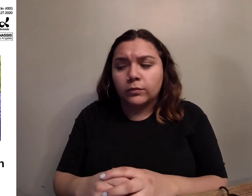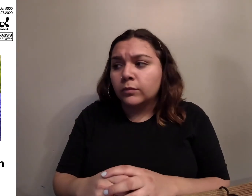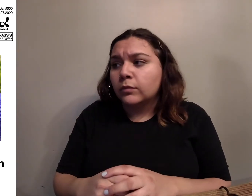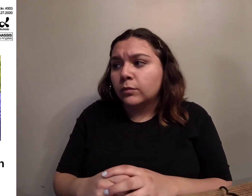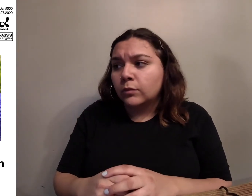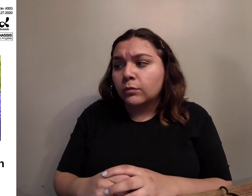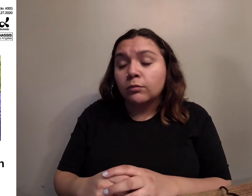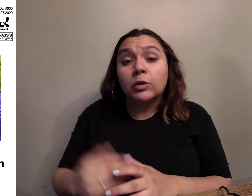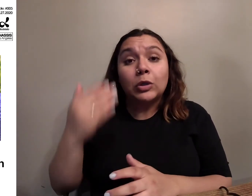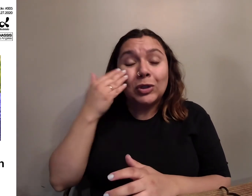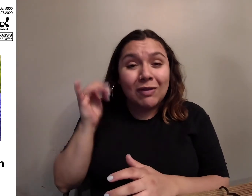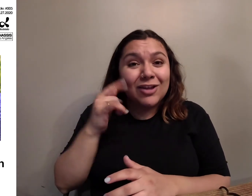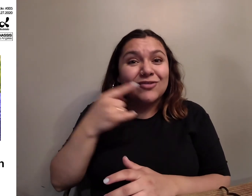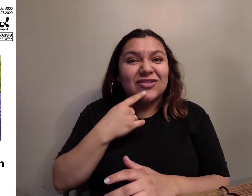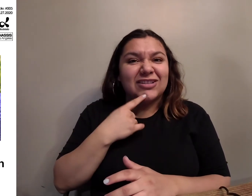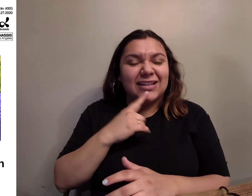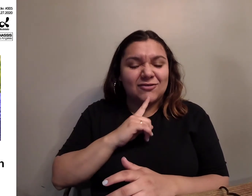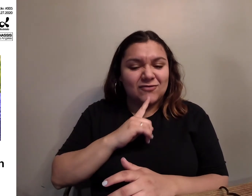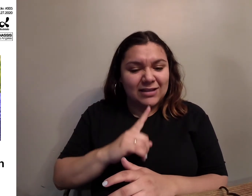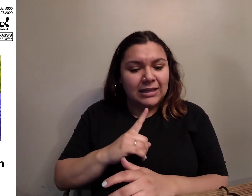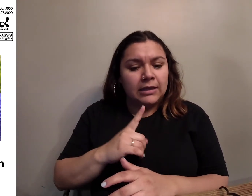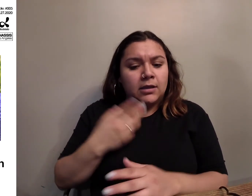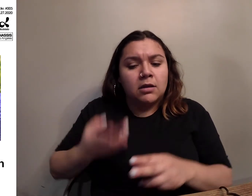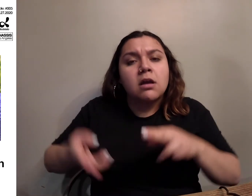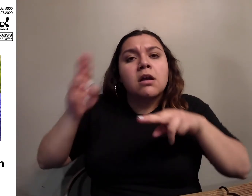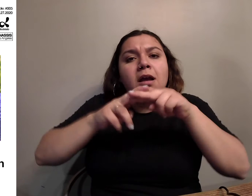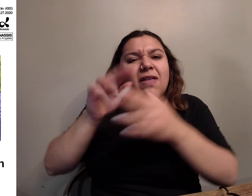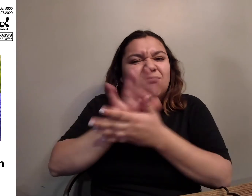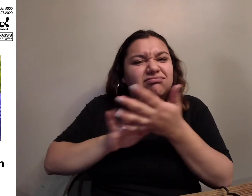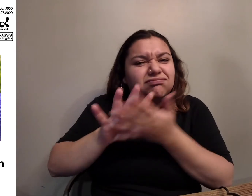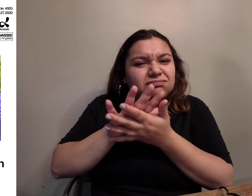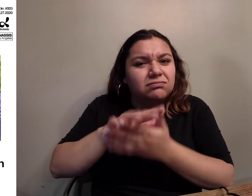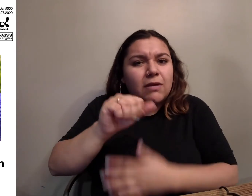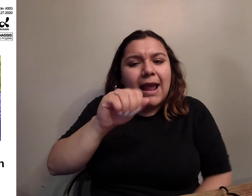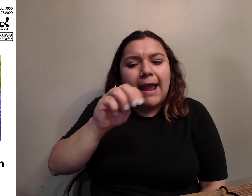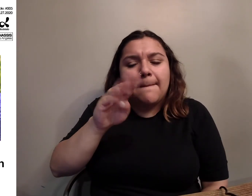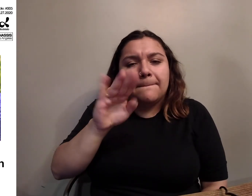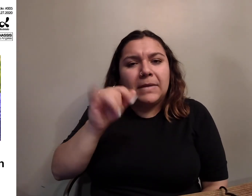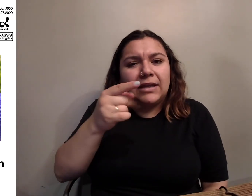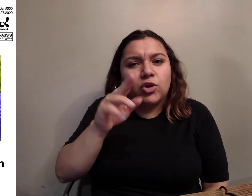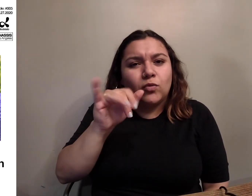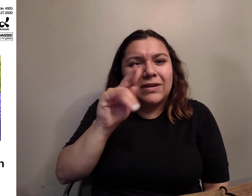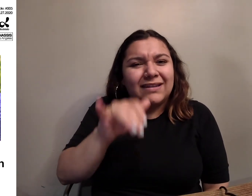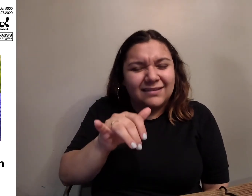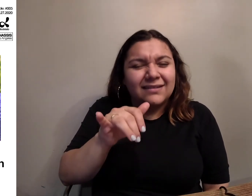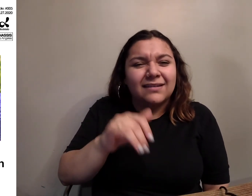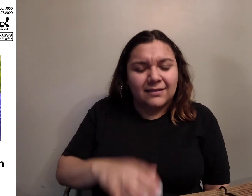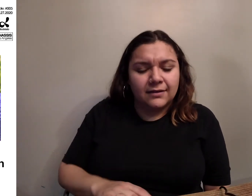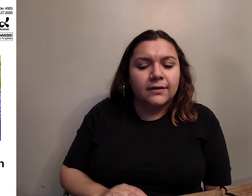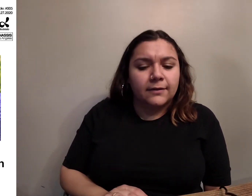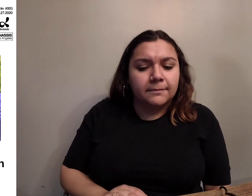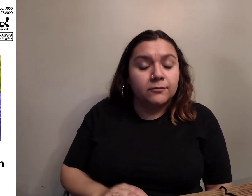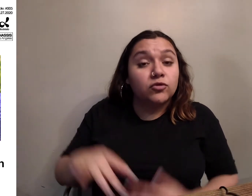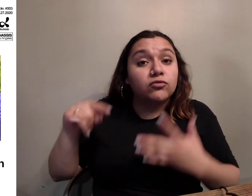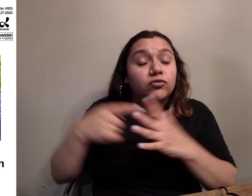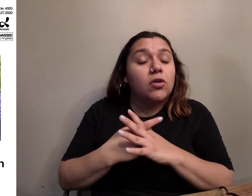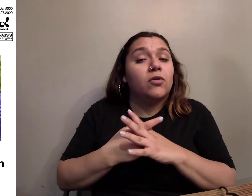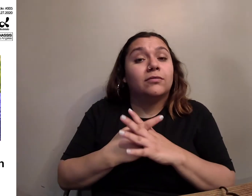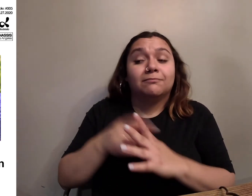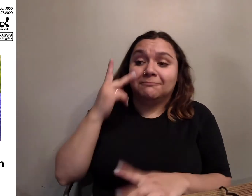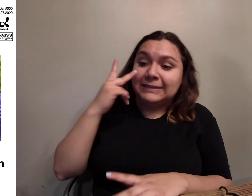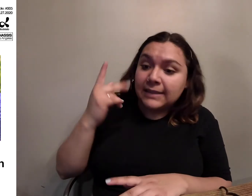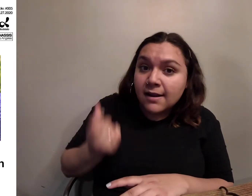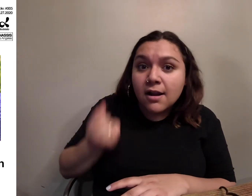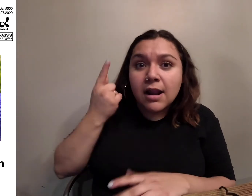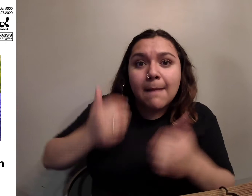as you said, to heighten that ambiguity, to find a way to see and understand as much